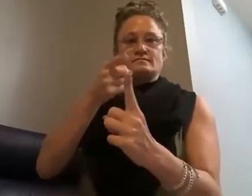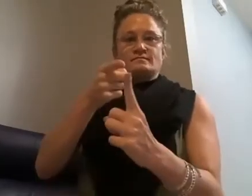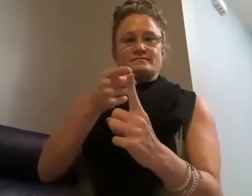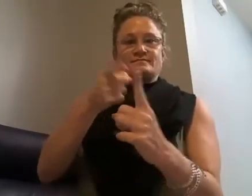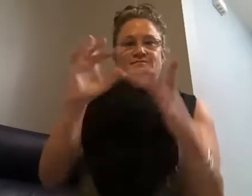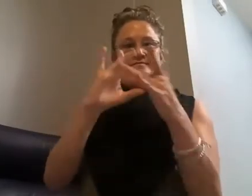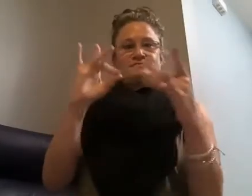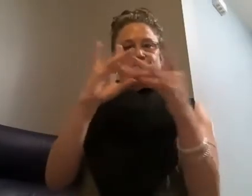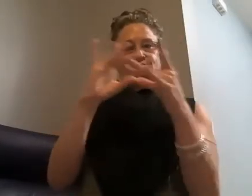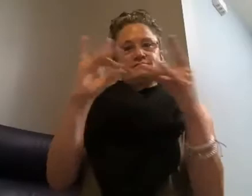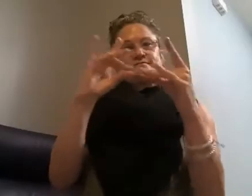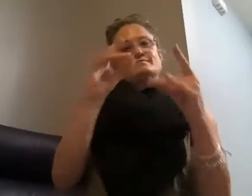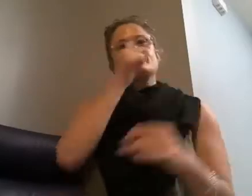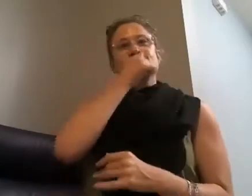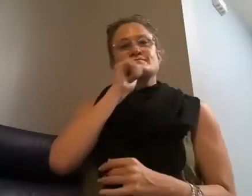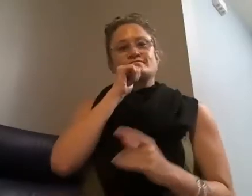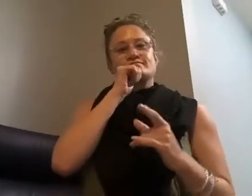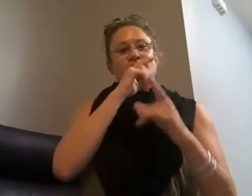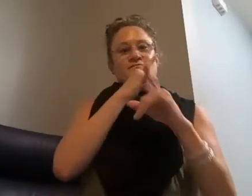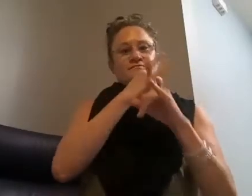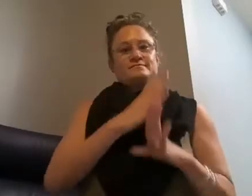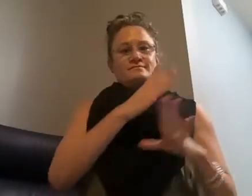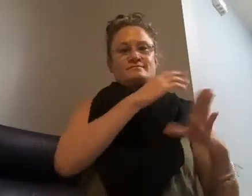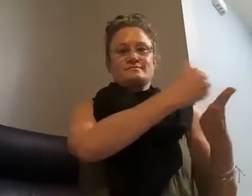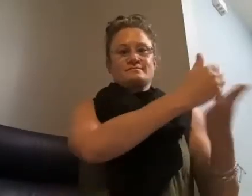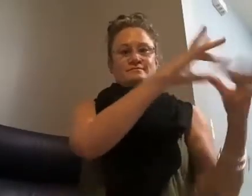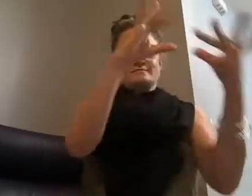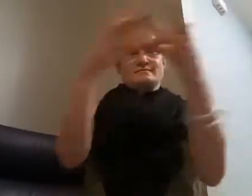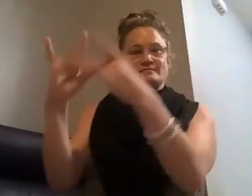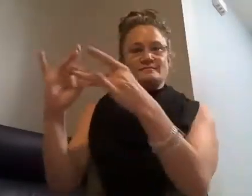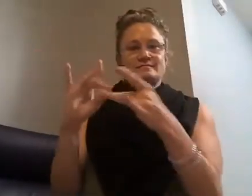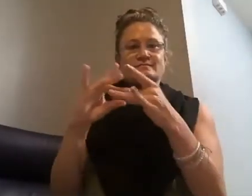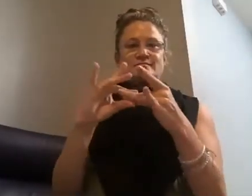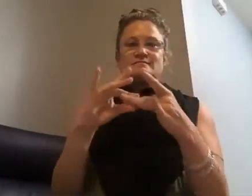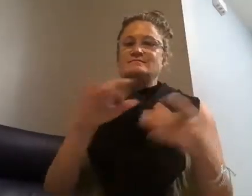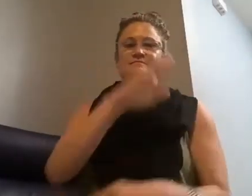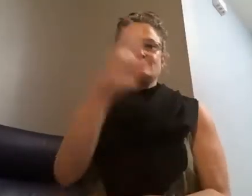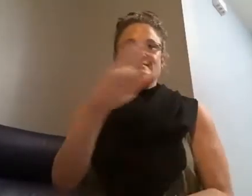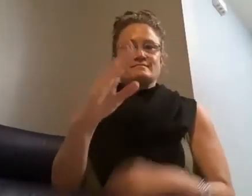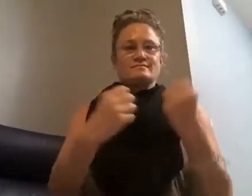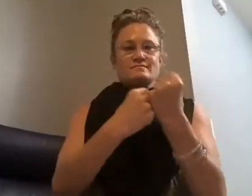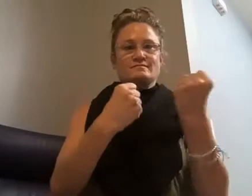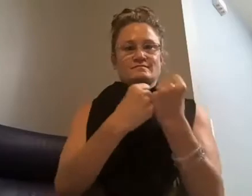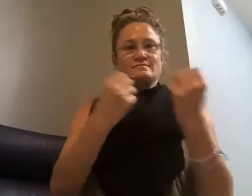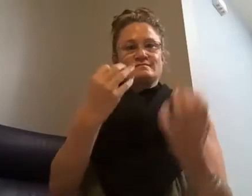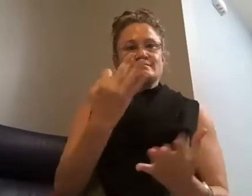to the alcoholic who still suffers. 6, an AA group ought never endorse, finance, or lend the AA name to any related facility or